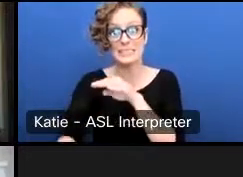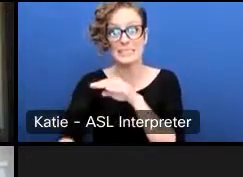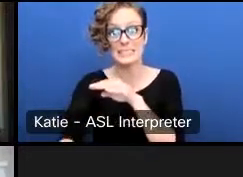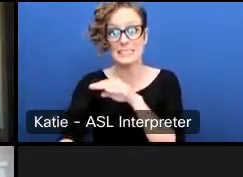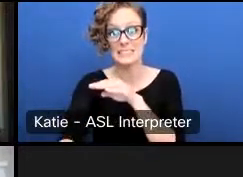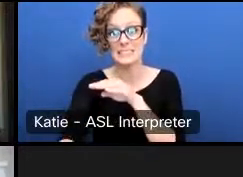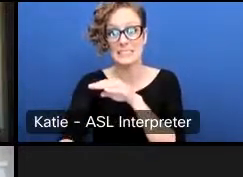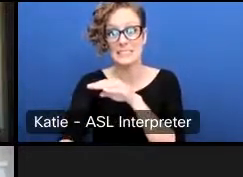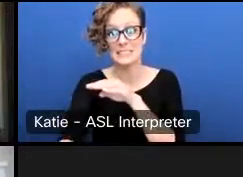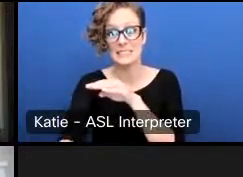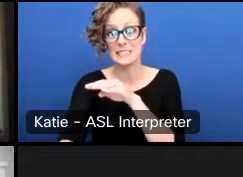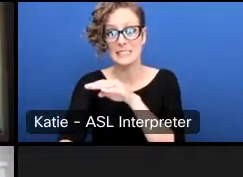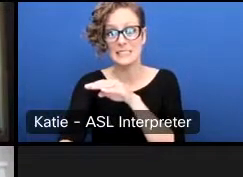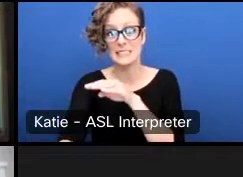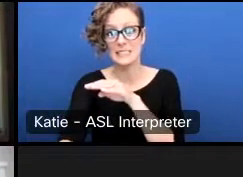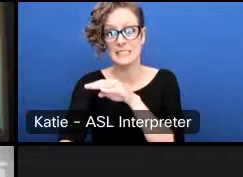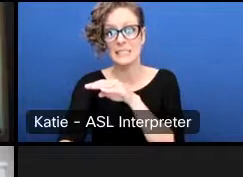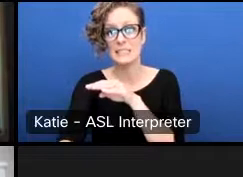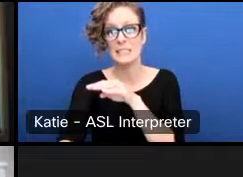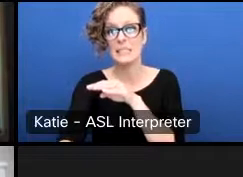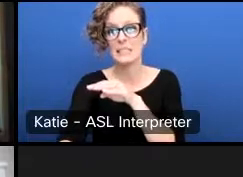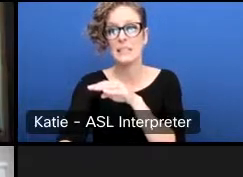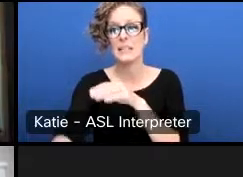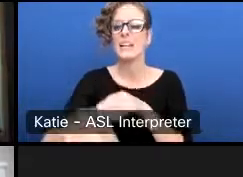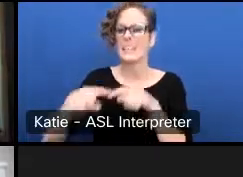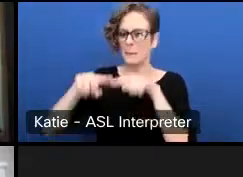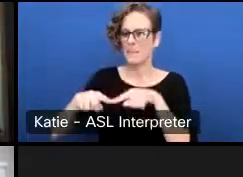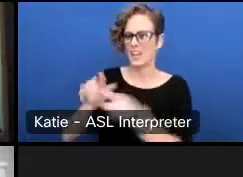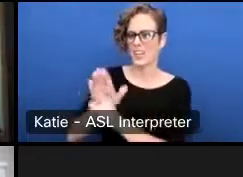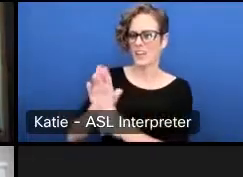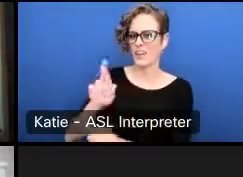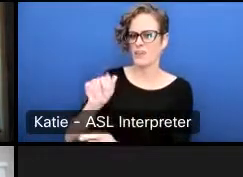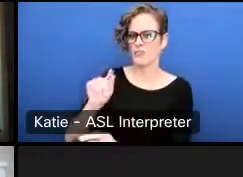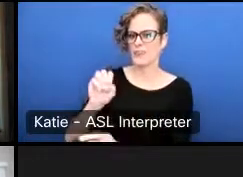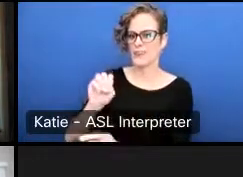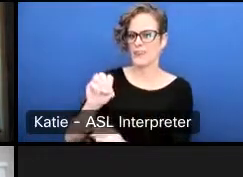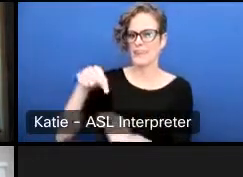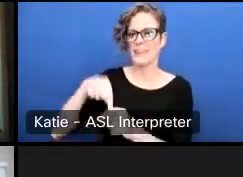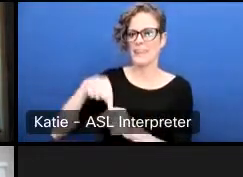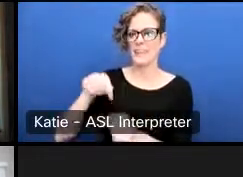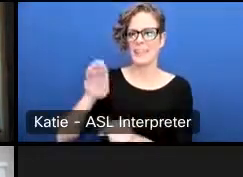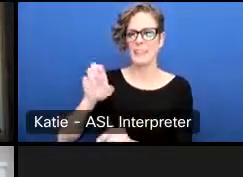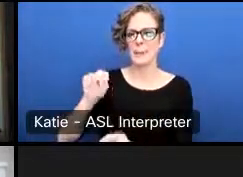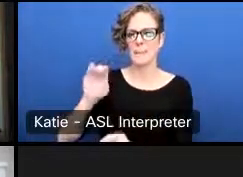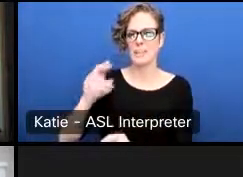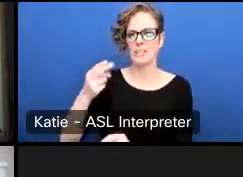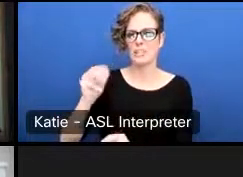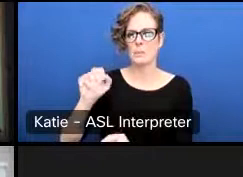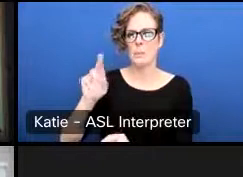It would depend on their rate and the benchmark, right? That's correct. That is correct. So no, we don't,